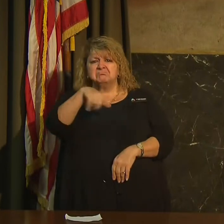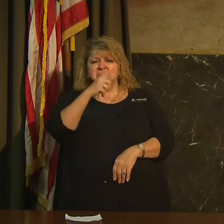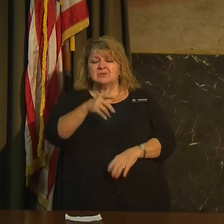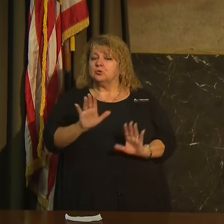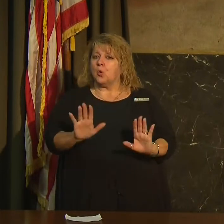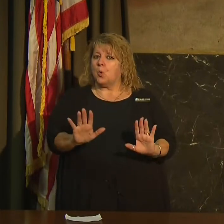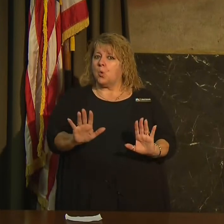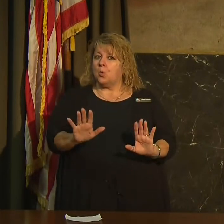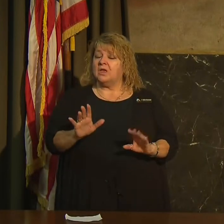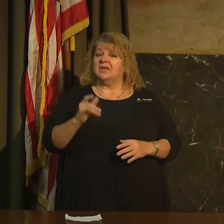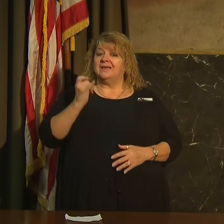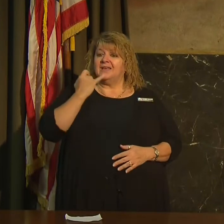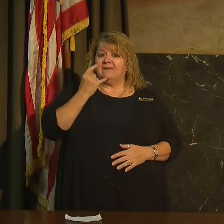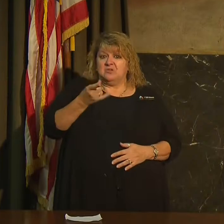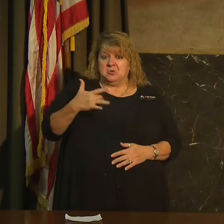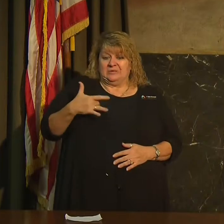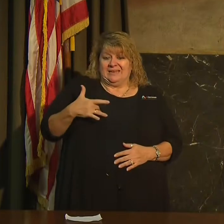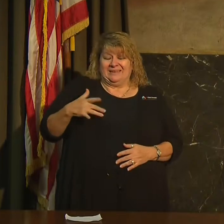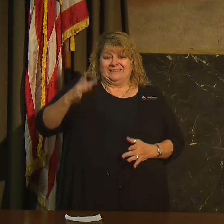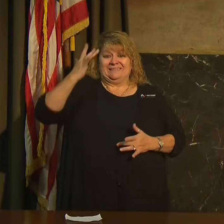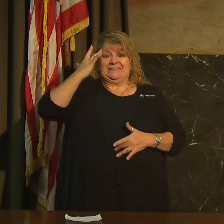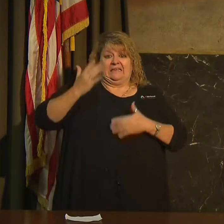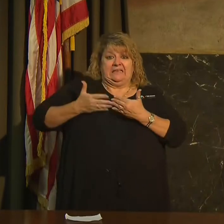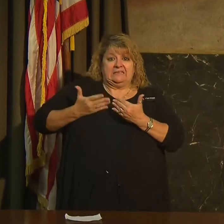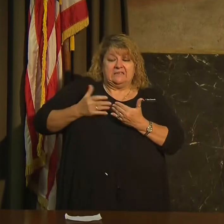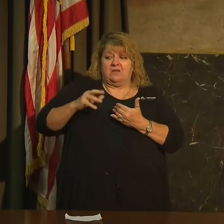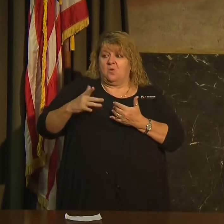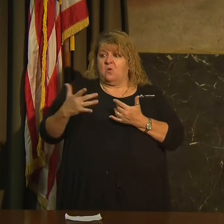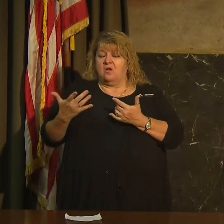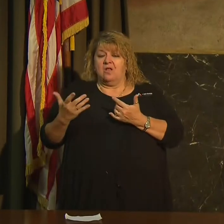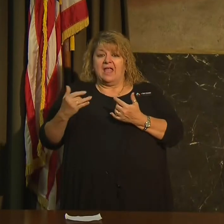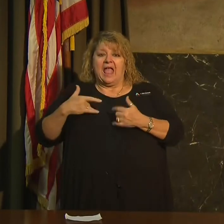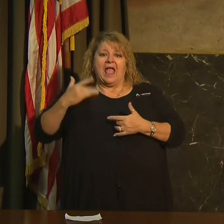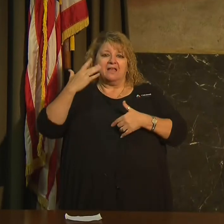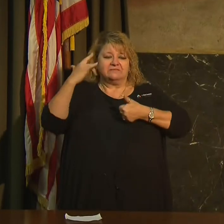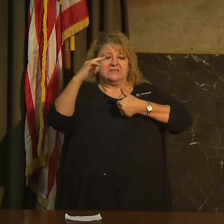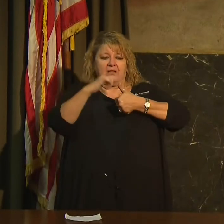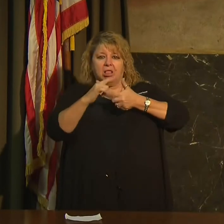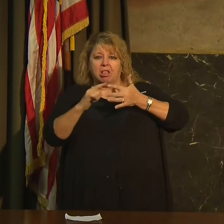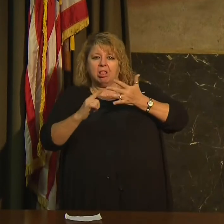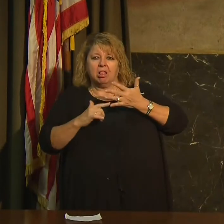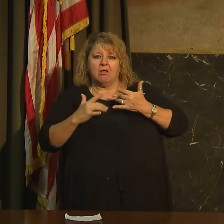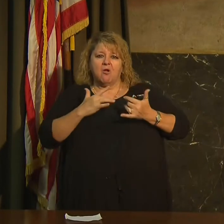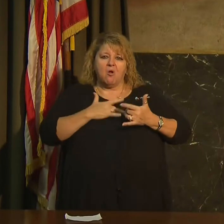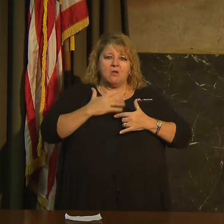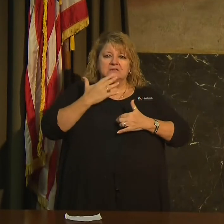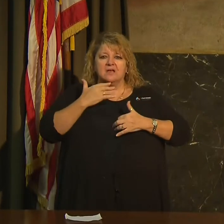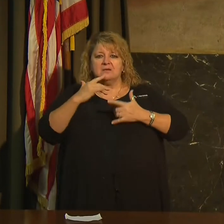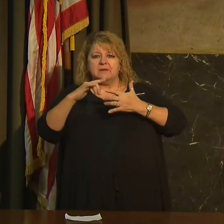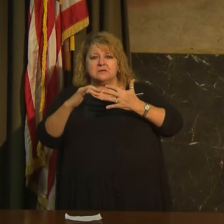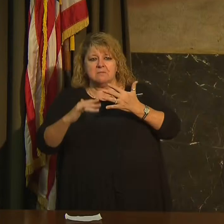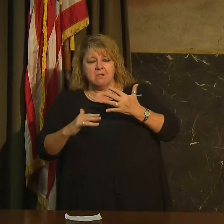live with people who are vulnerable and unvaccinated.